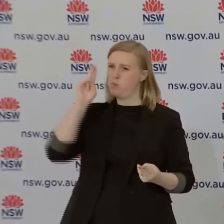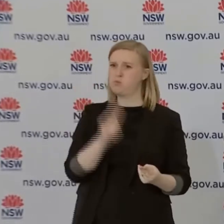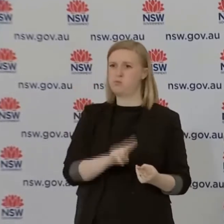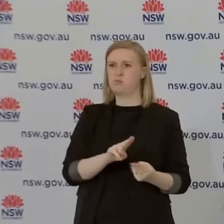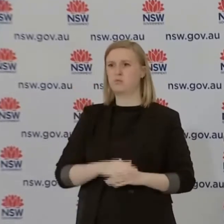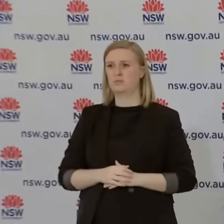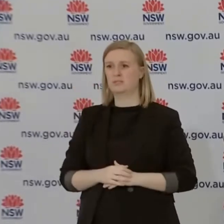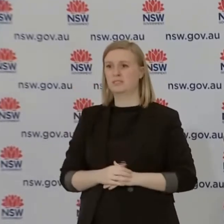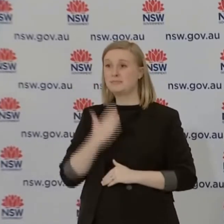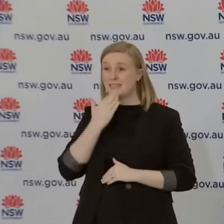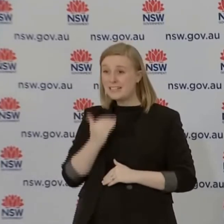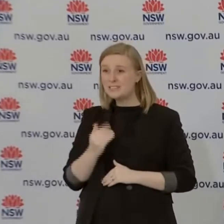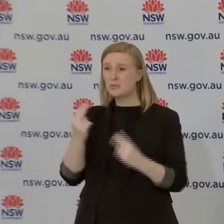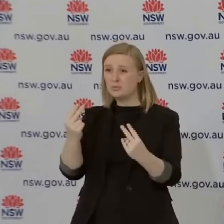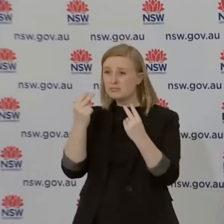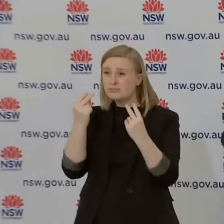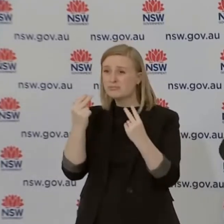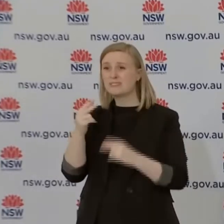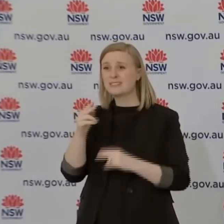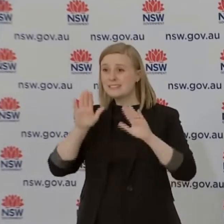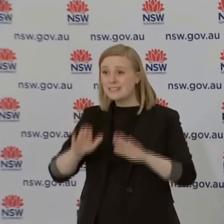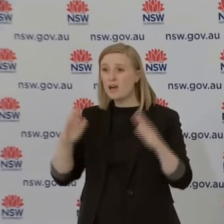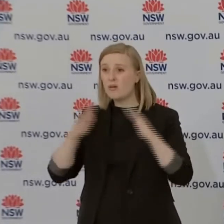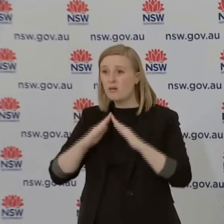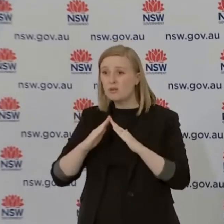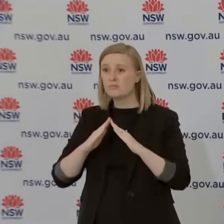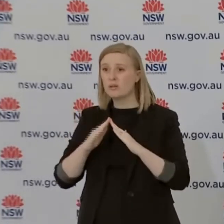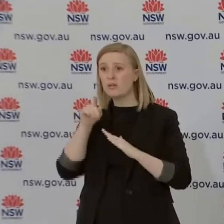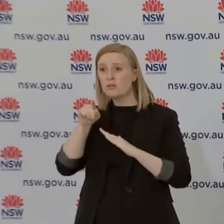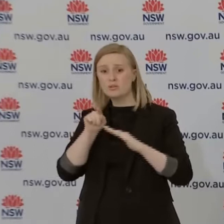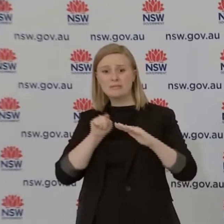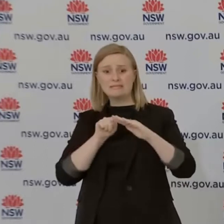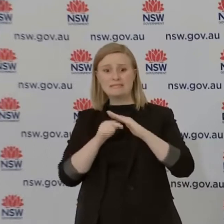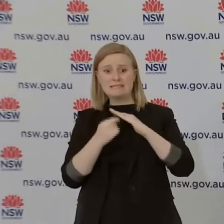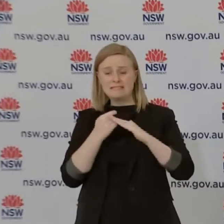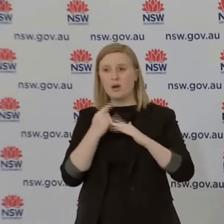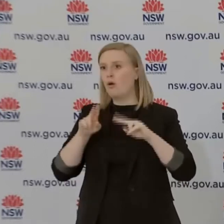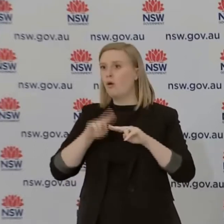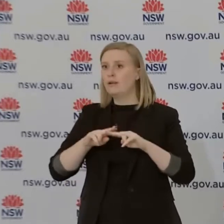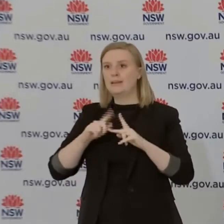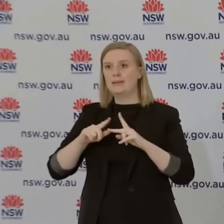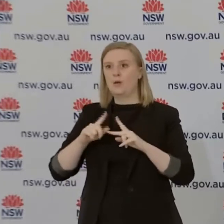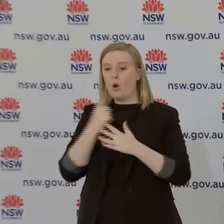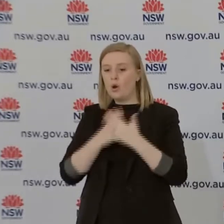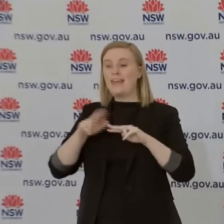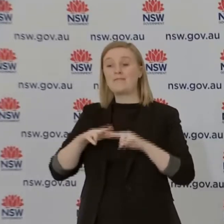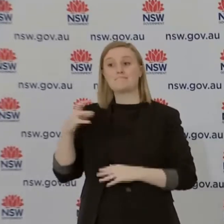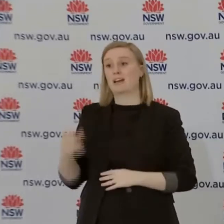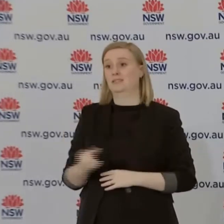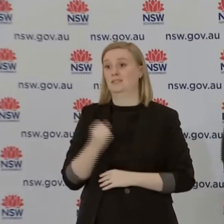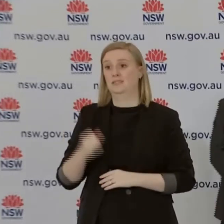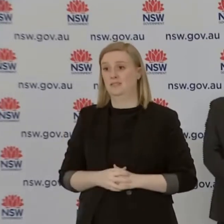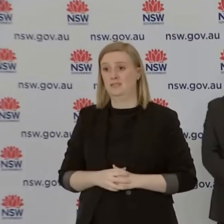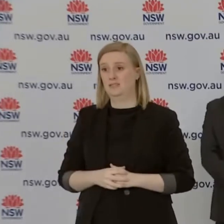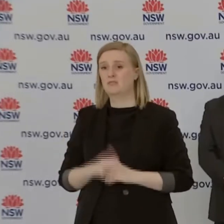home unless you absolutely have to, and please stick to the rules to make sure we reduce the case numbers moving forward. There